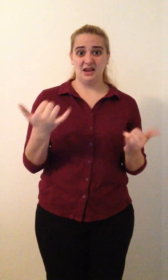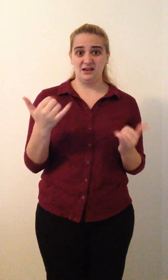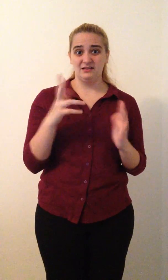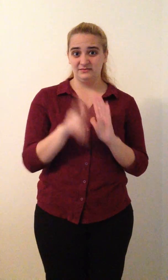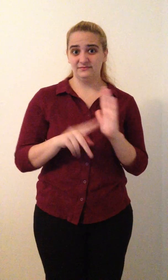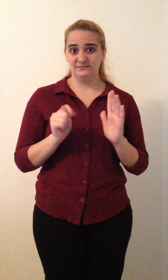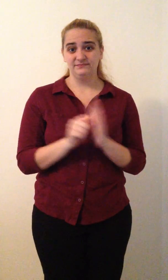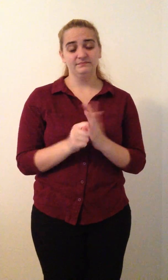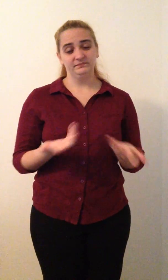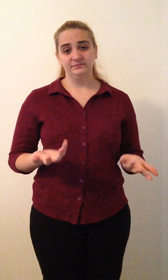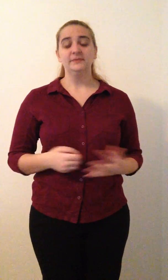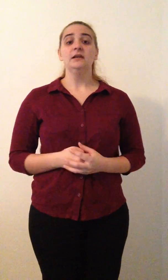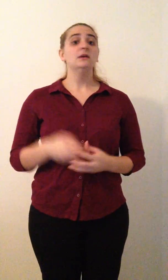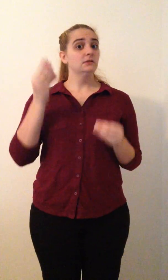Alright, so